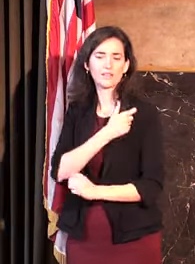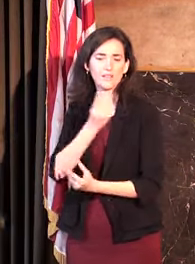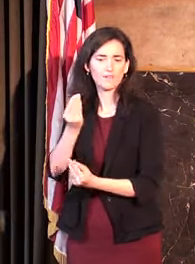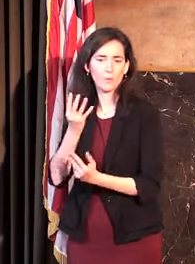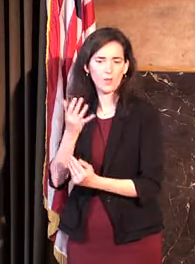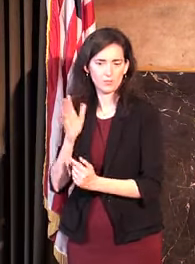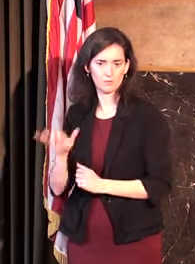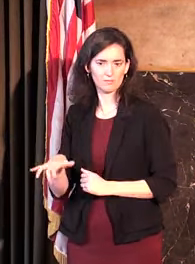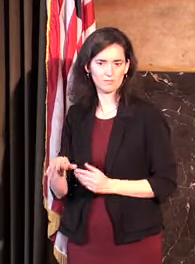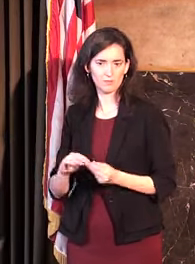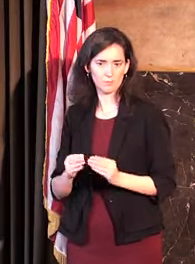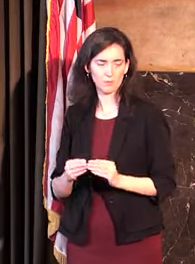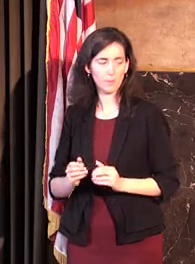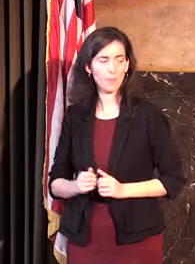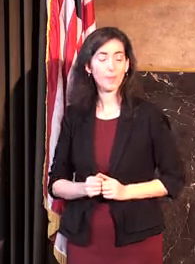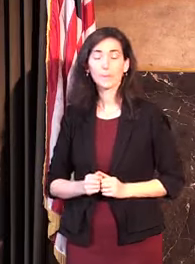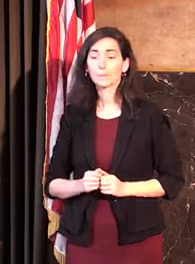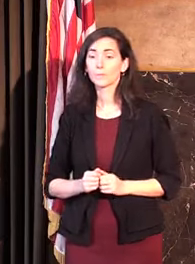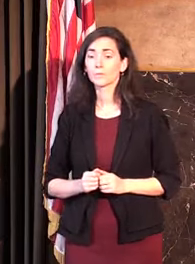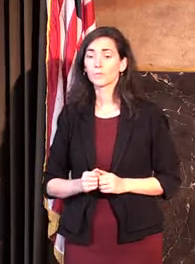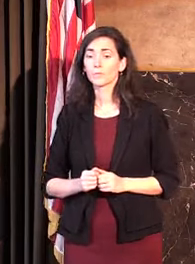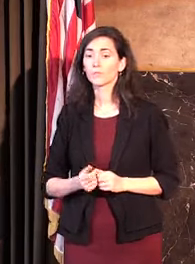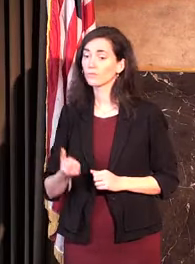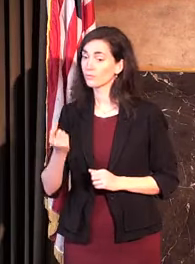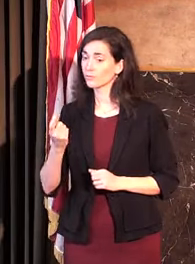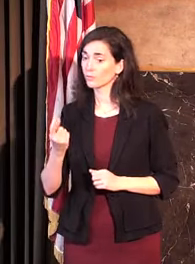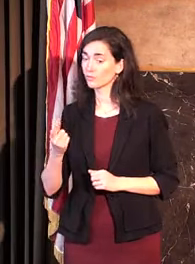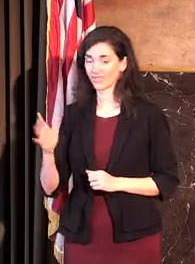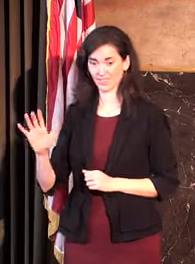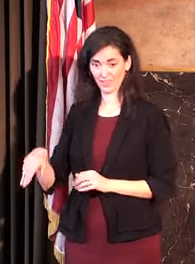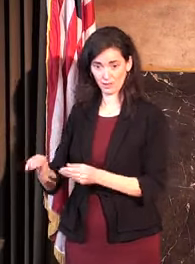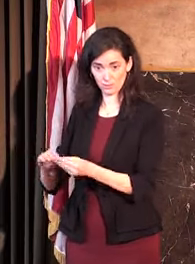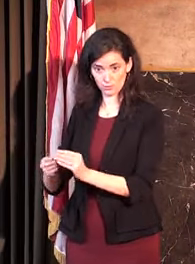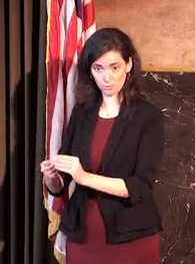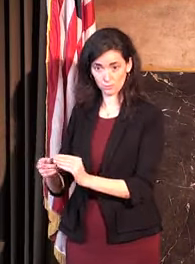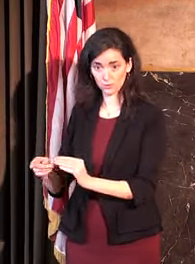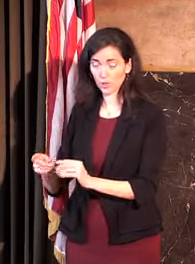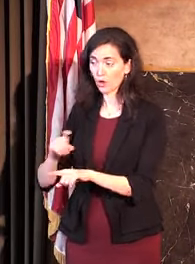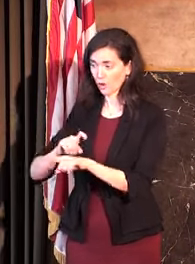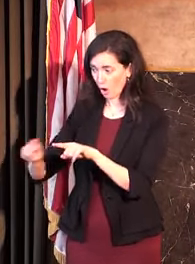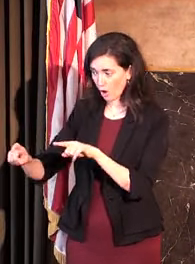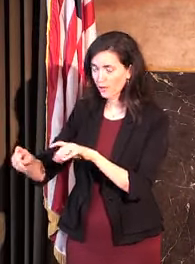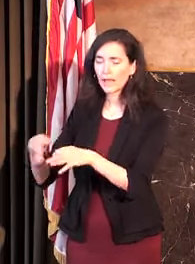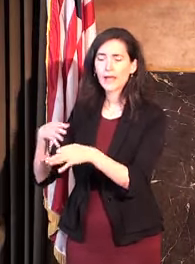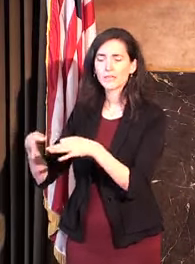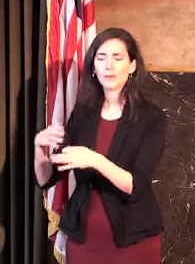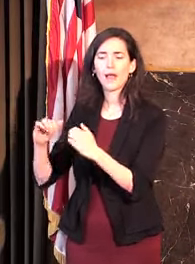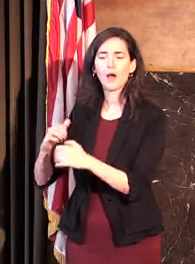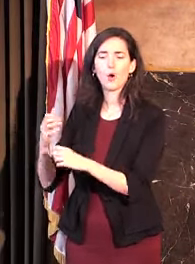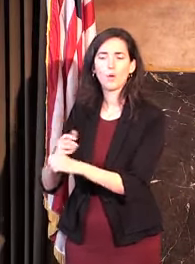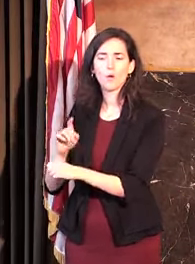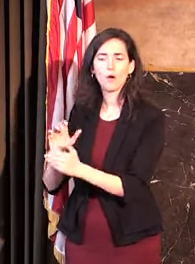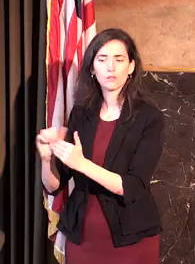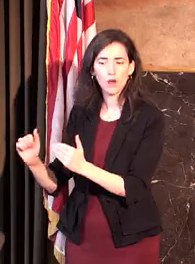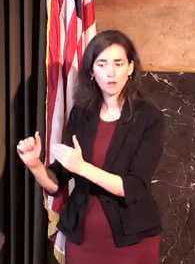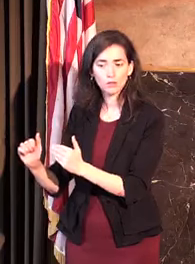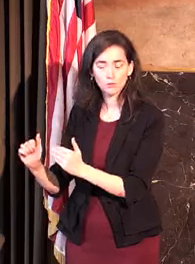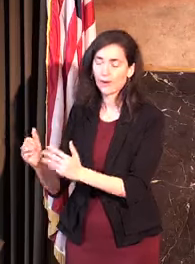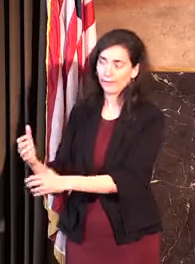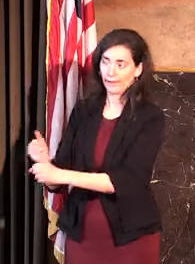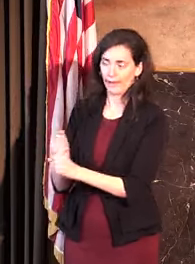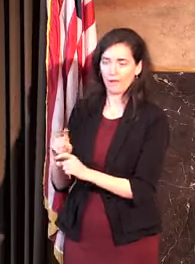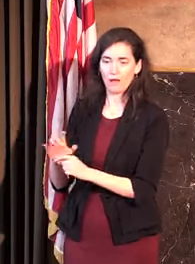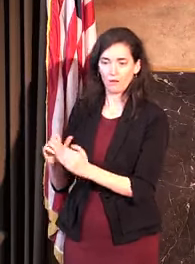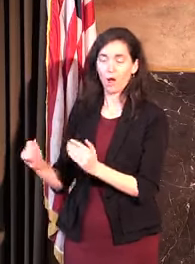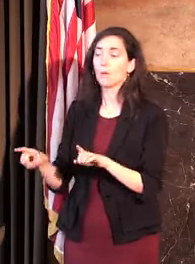And that hotline can, in addition to explaining more about the Shot for 100 program, it can answer questions about vaccines